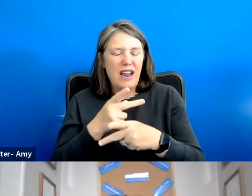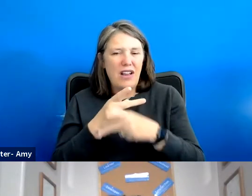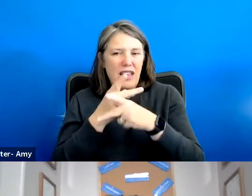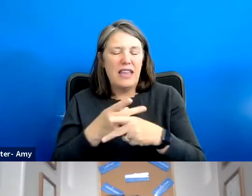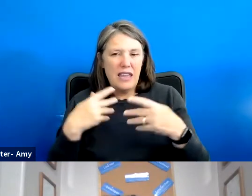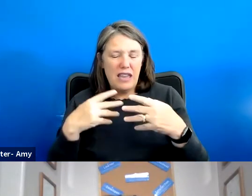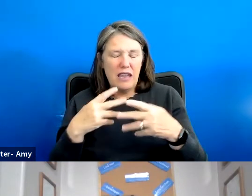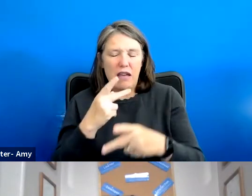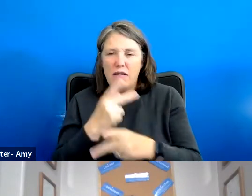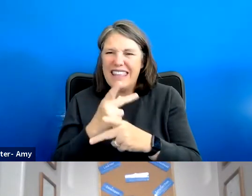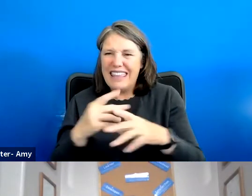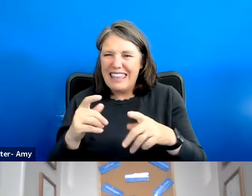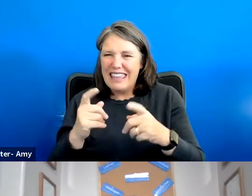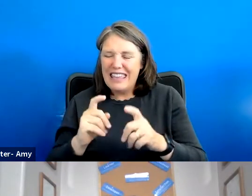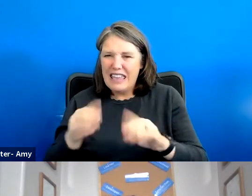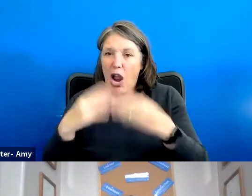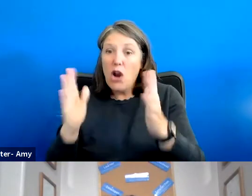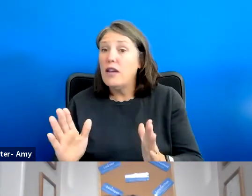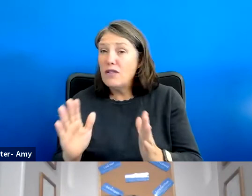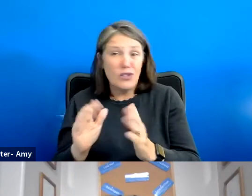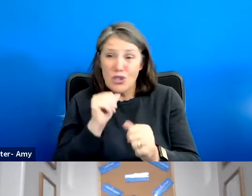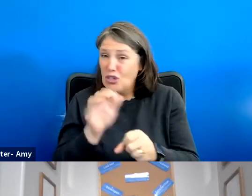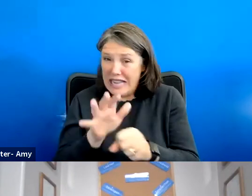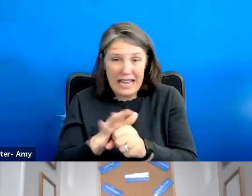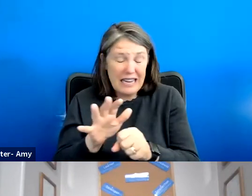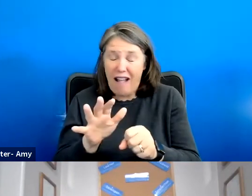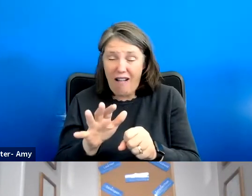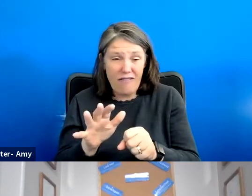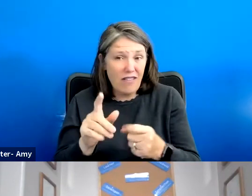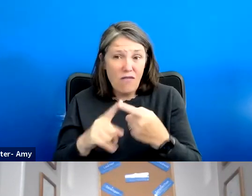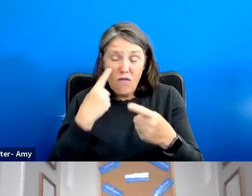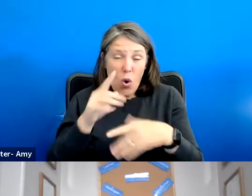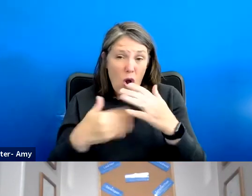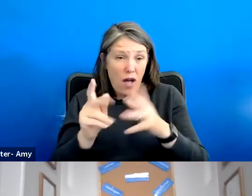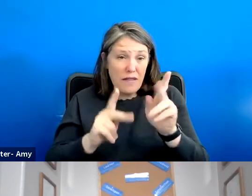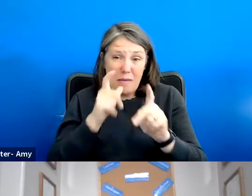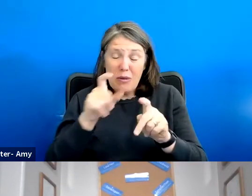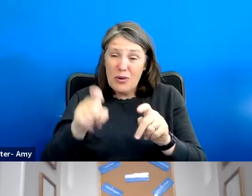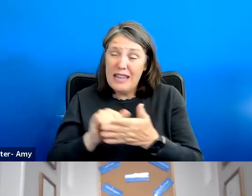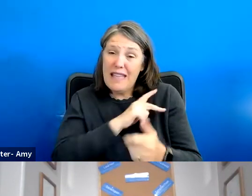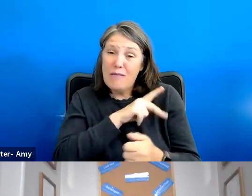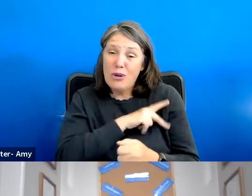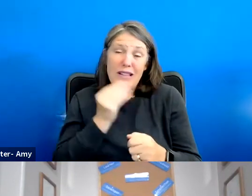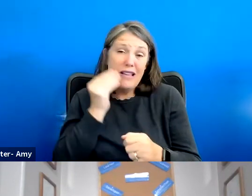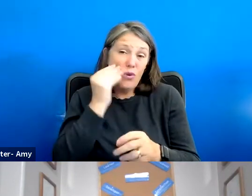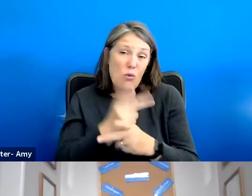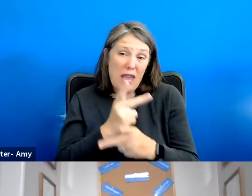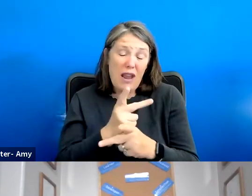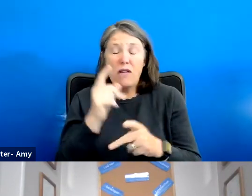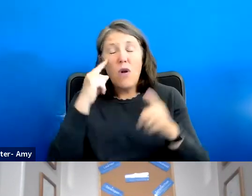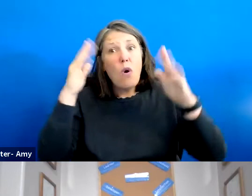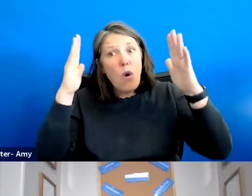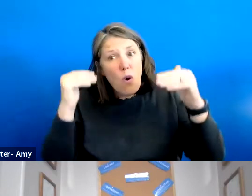dilemma because there isn't enough caregivers to go around for all the individuals that need the personalized home care. So hopefully